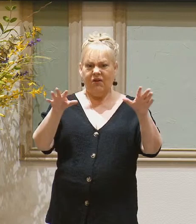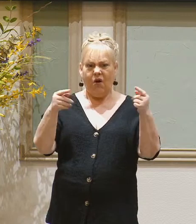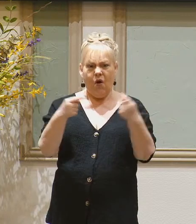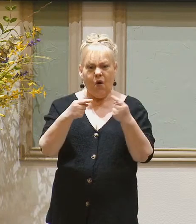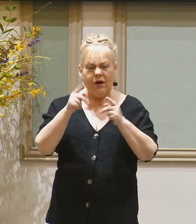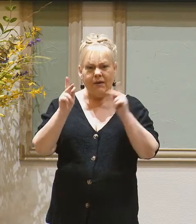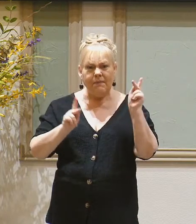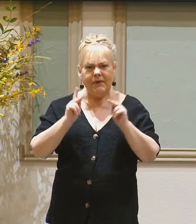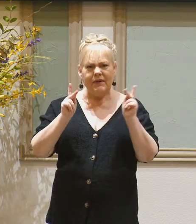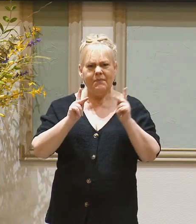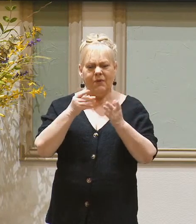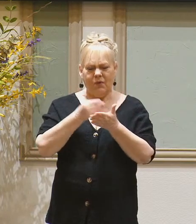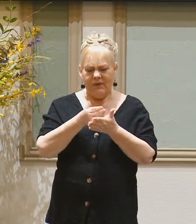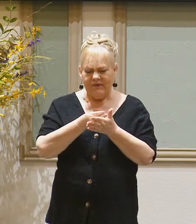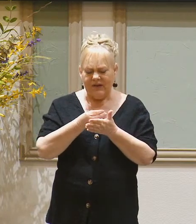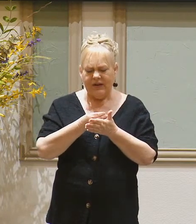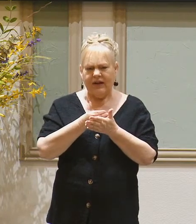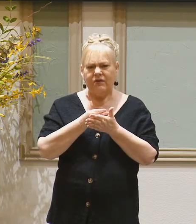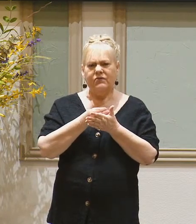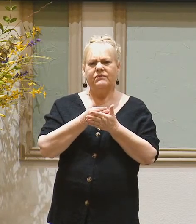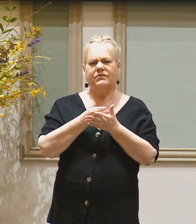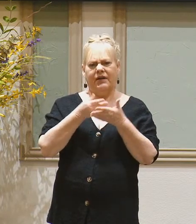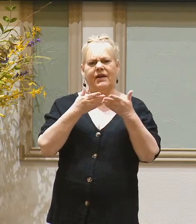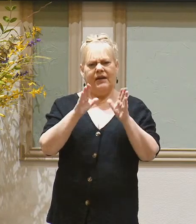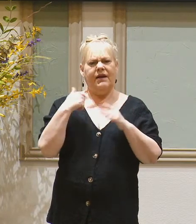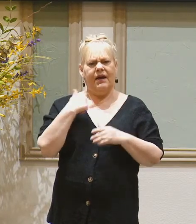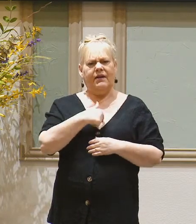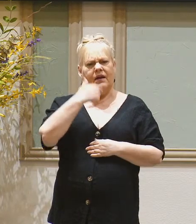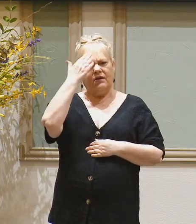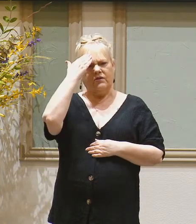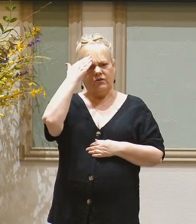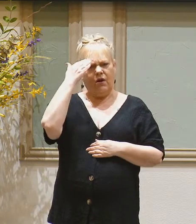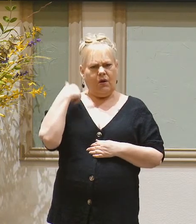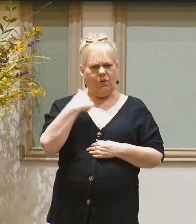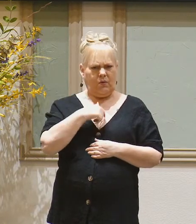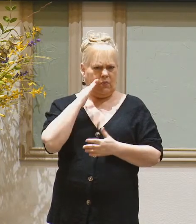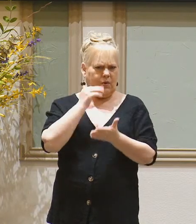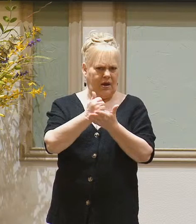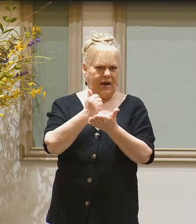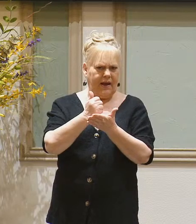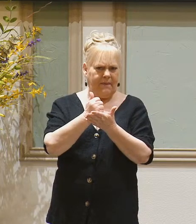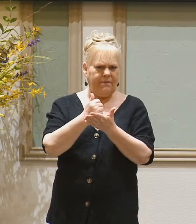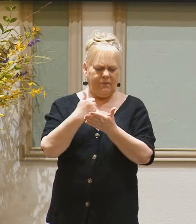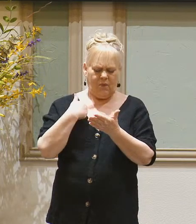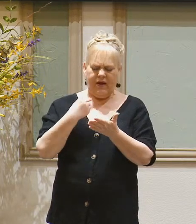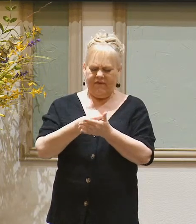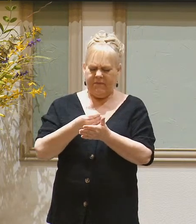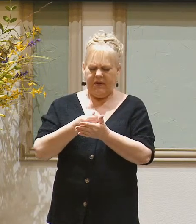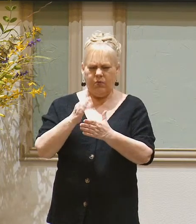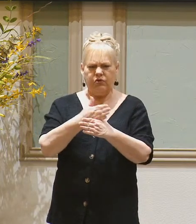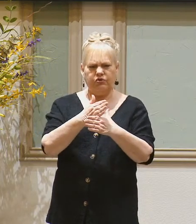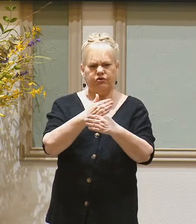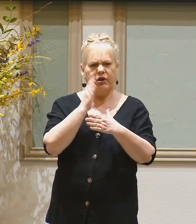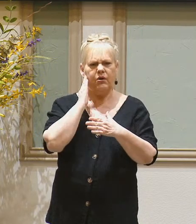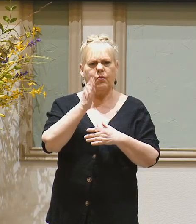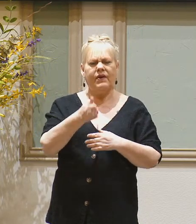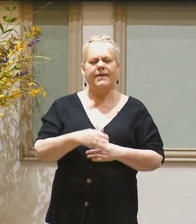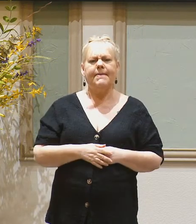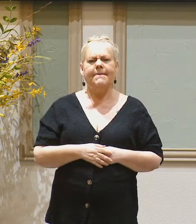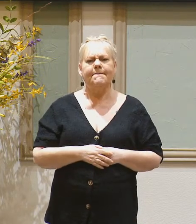them financially, you let us know. We have money to share."